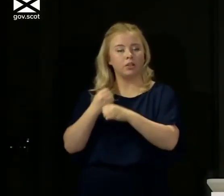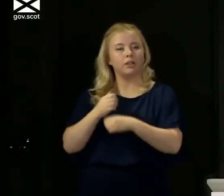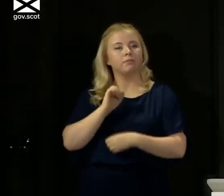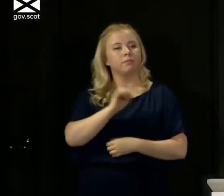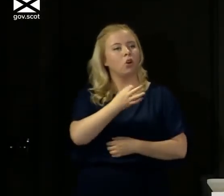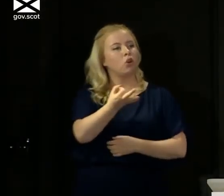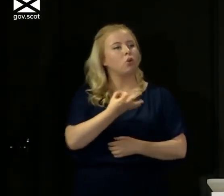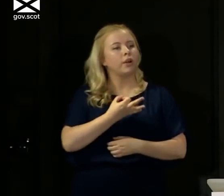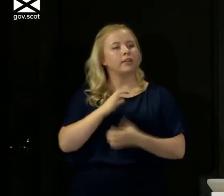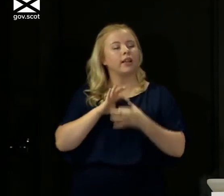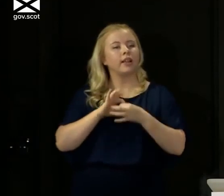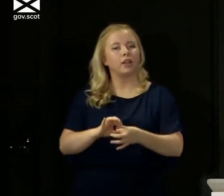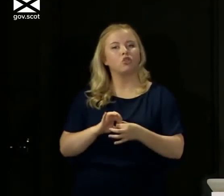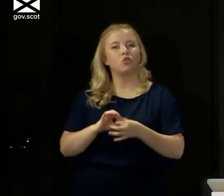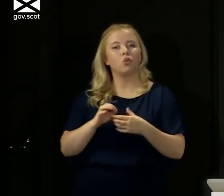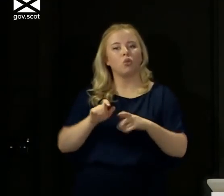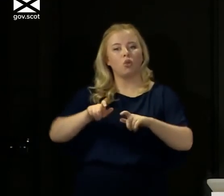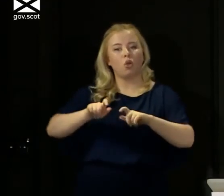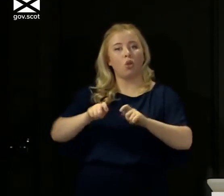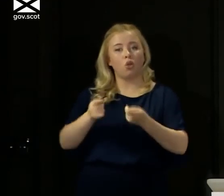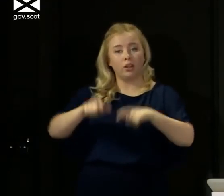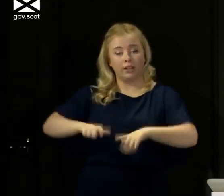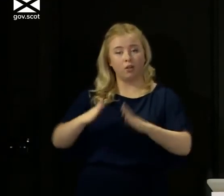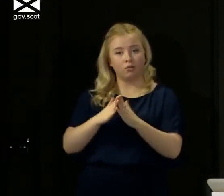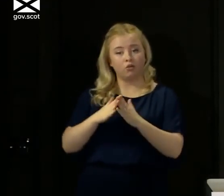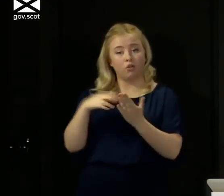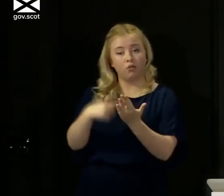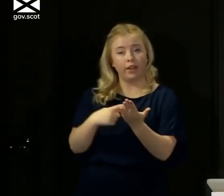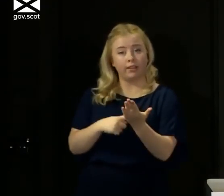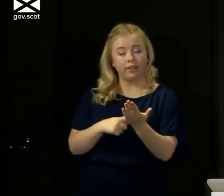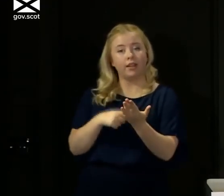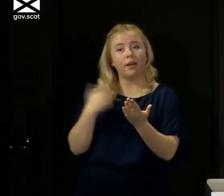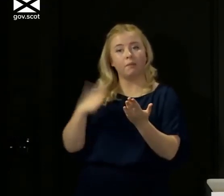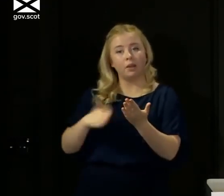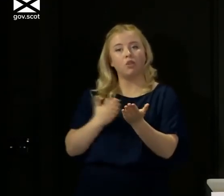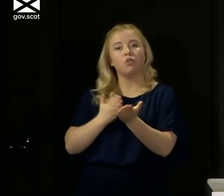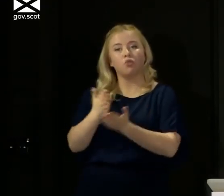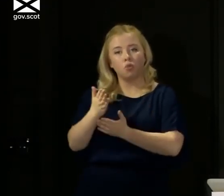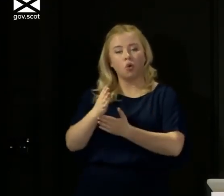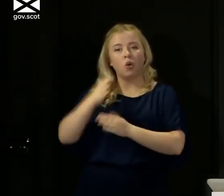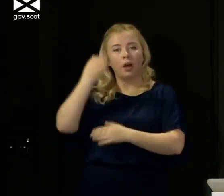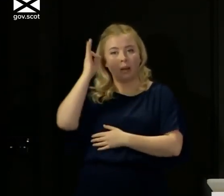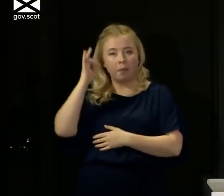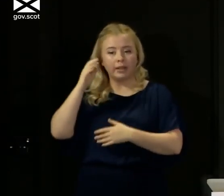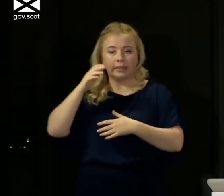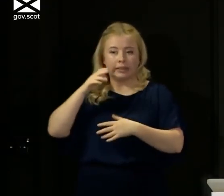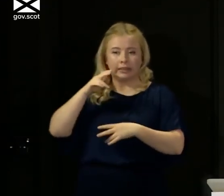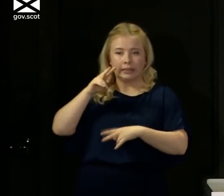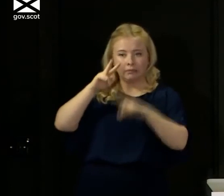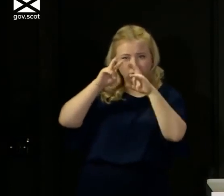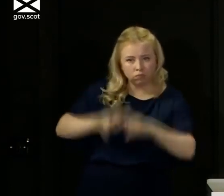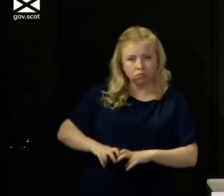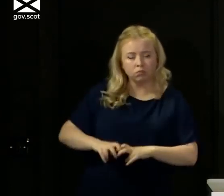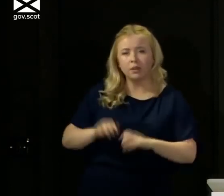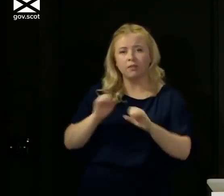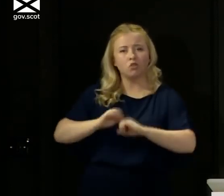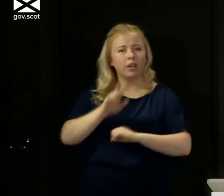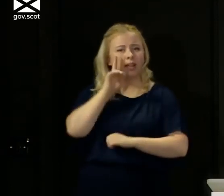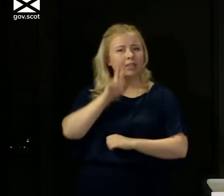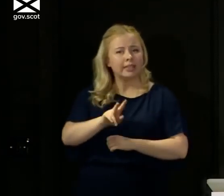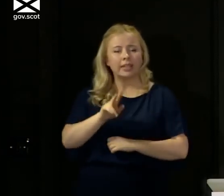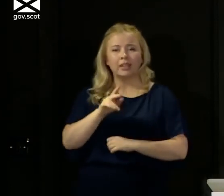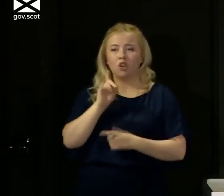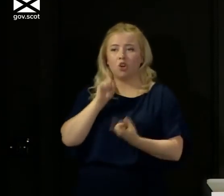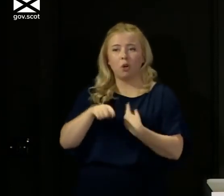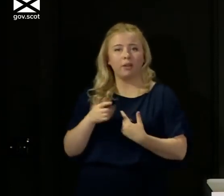about the quarantine regulations, obviously they're going through a process of committee scrutiny. I've not seen the comments that were made at the